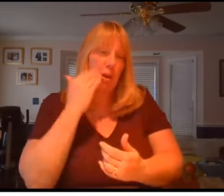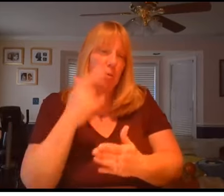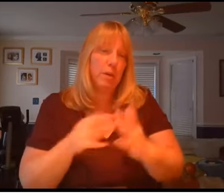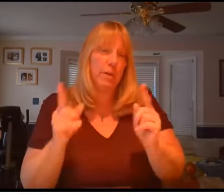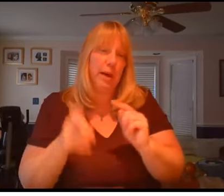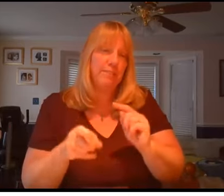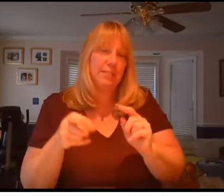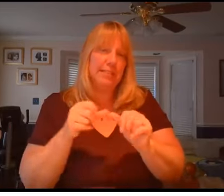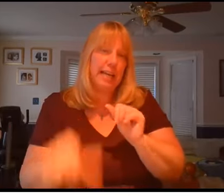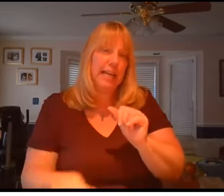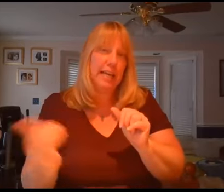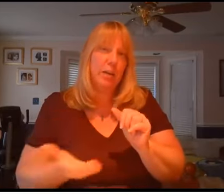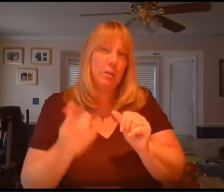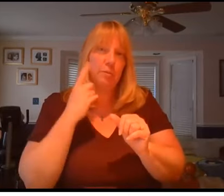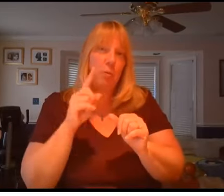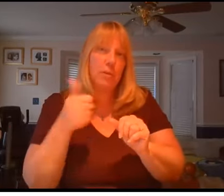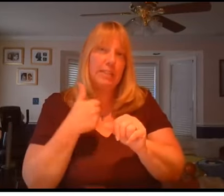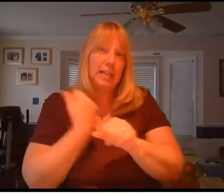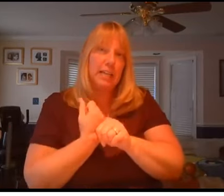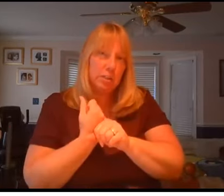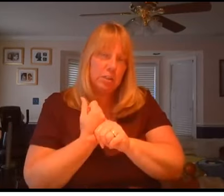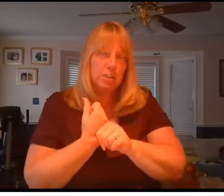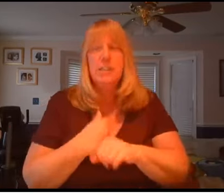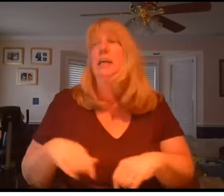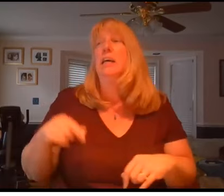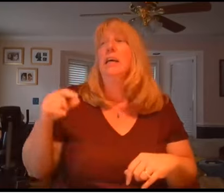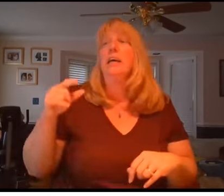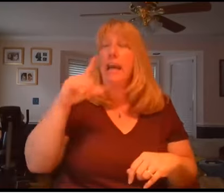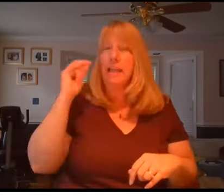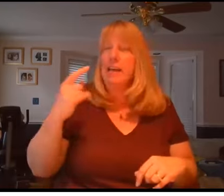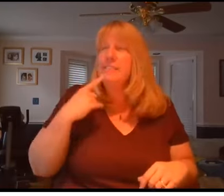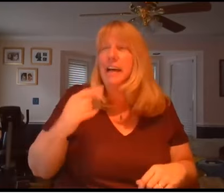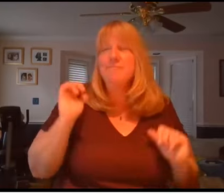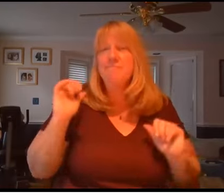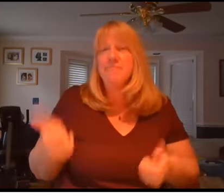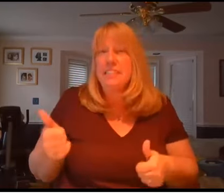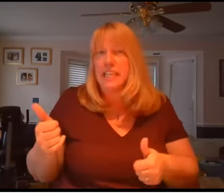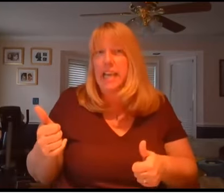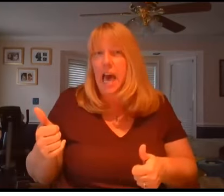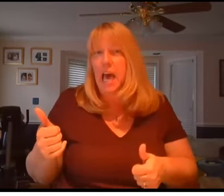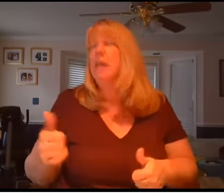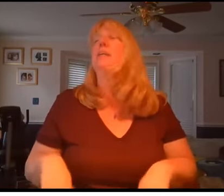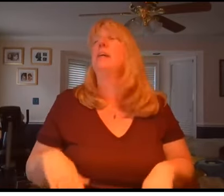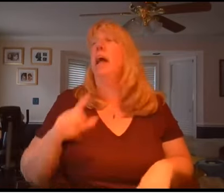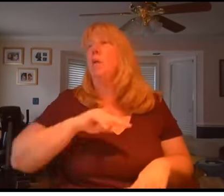Yes, we will teach you everything you know, but you have to stay here for 10 years. Gallaudet said, got